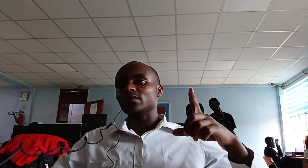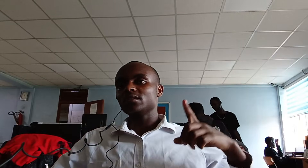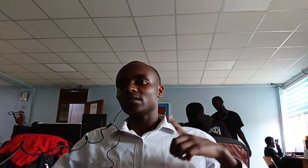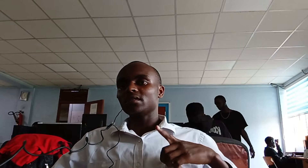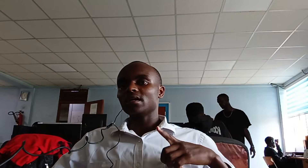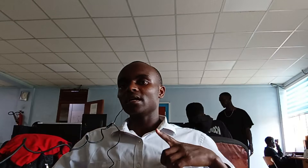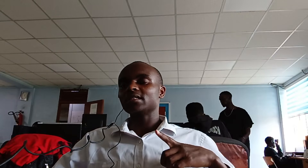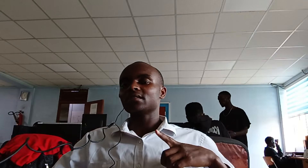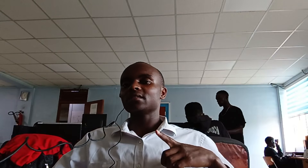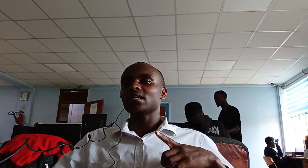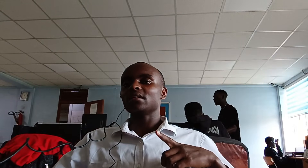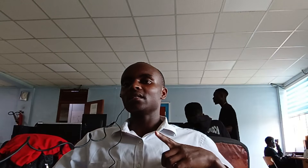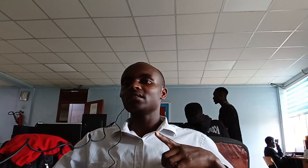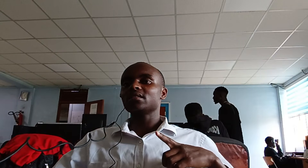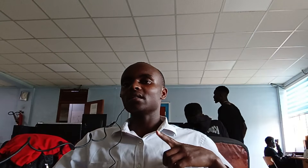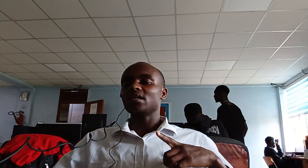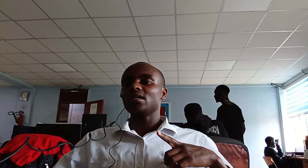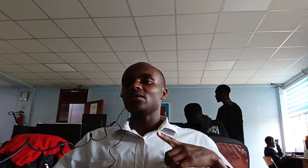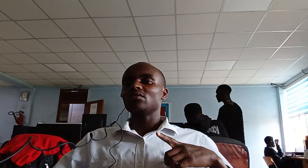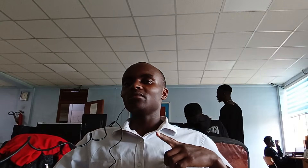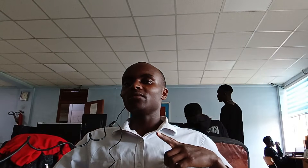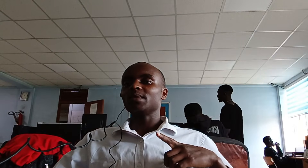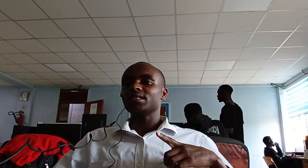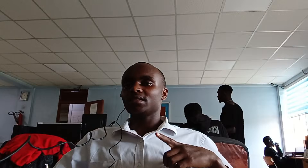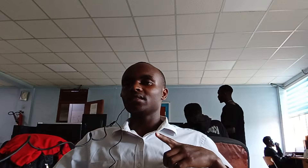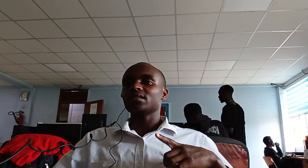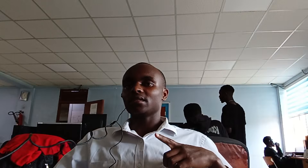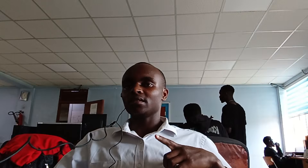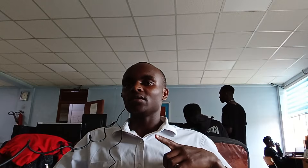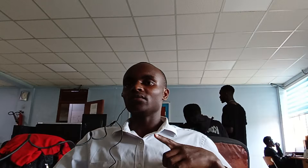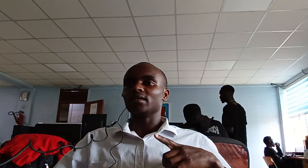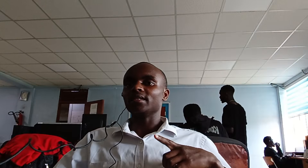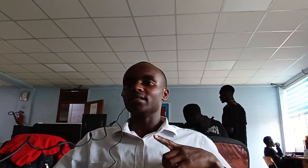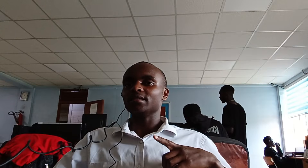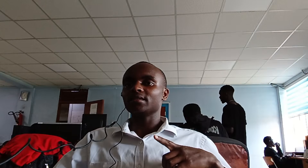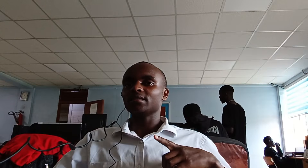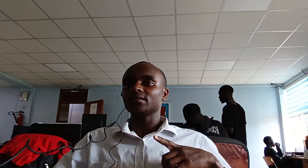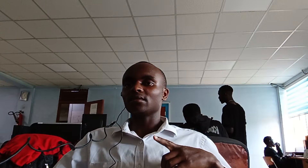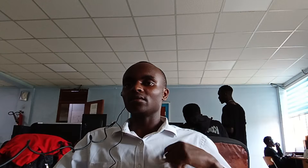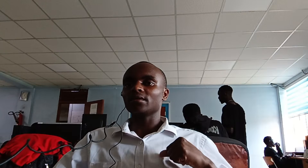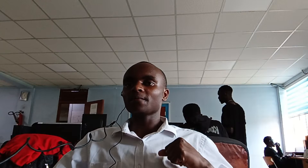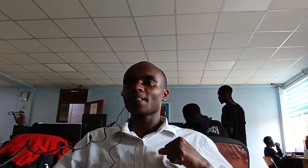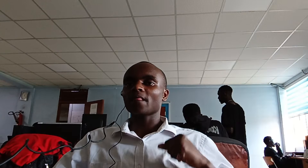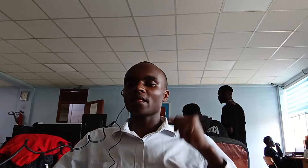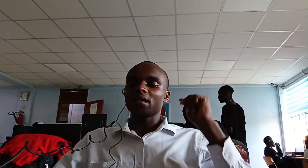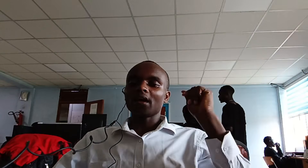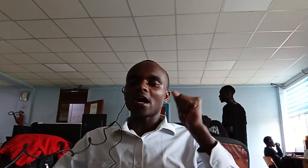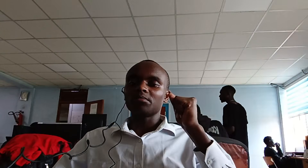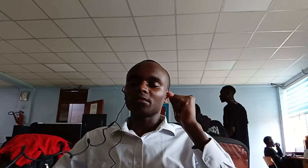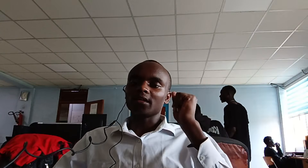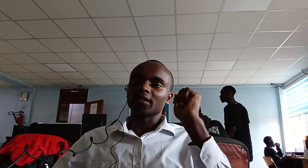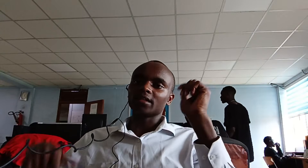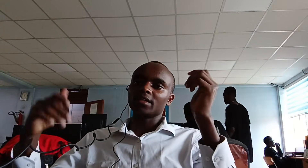side, stagnant, no movement, sign for lady. Okay, up to there. Any